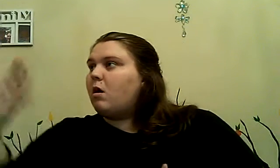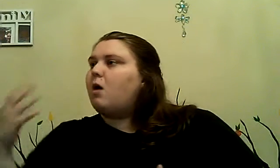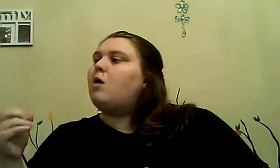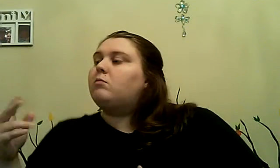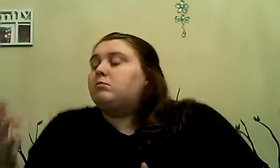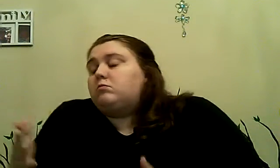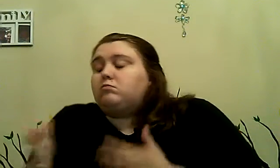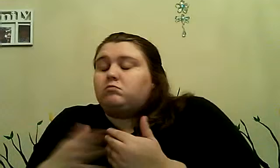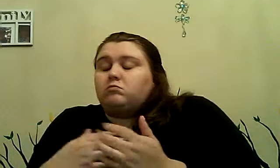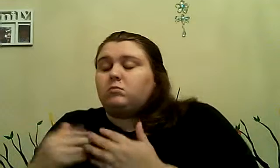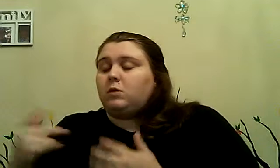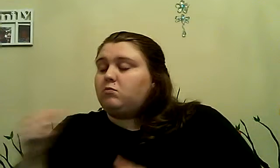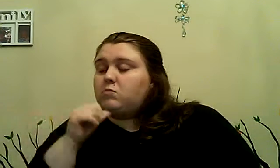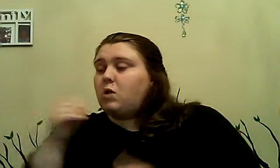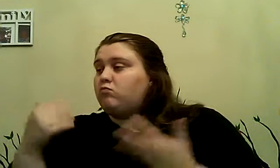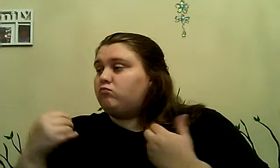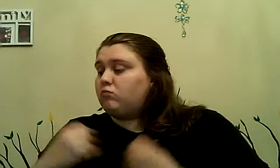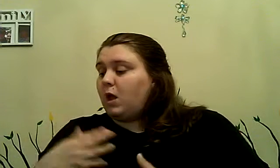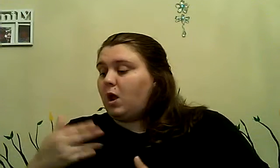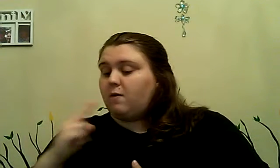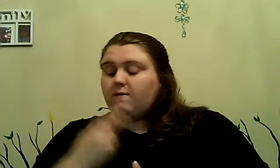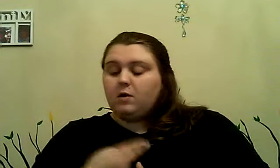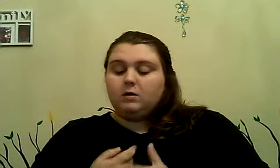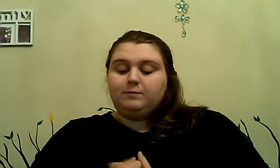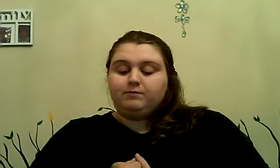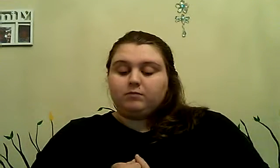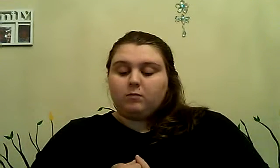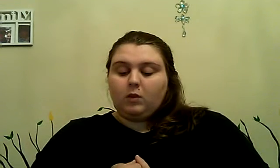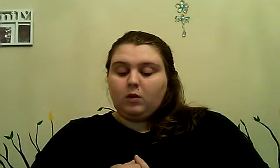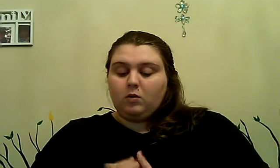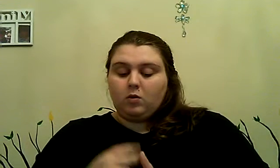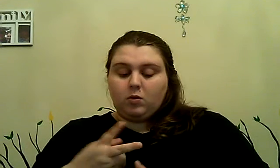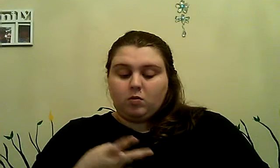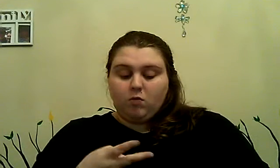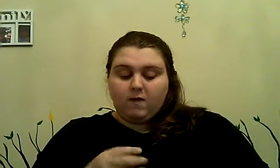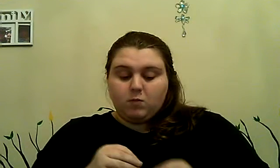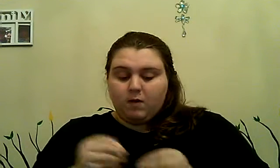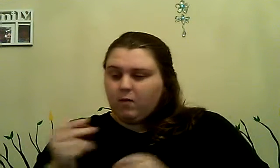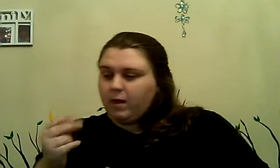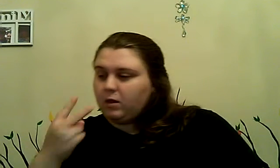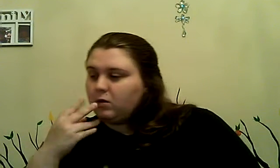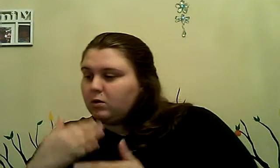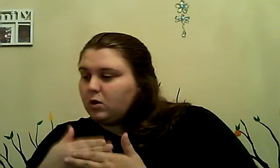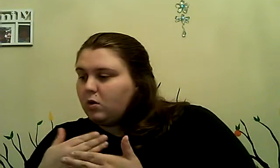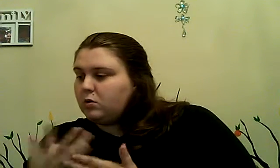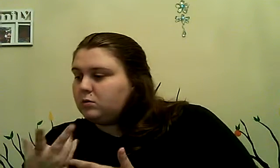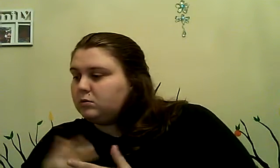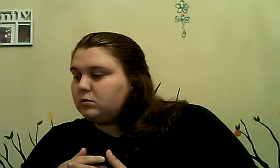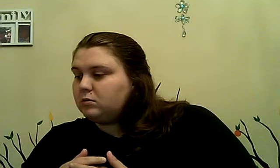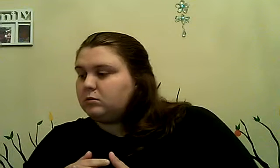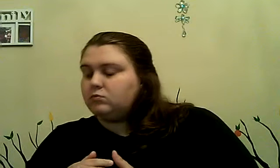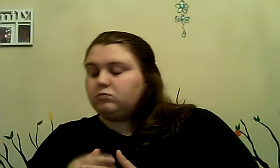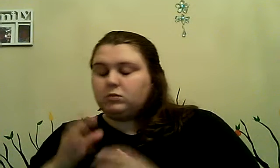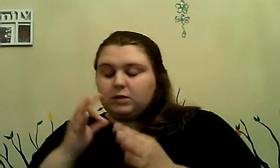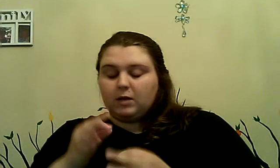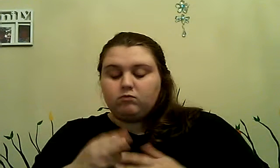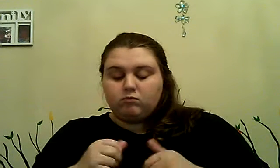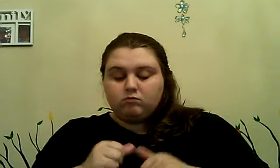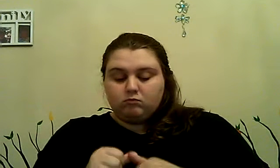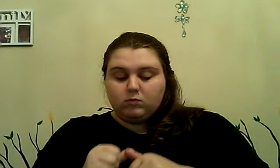30 yards away from them. We were pretty close to them, so we could watch them. So we decided it was time to move on, and we had some really kind of